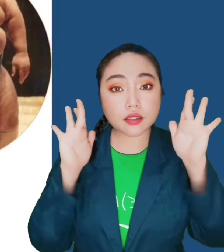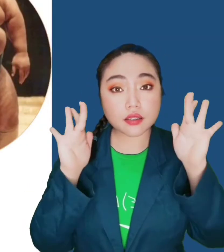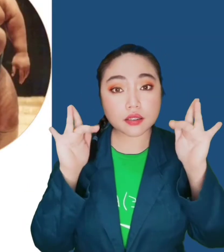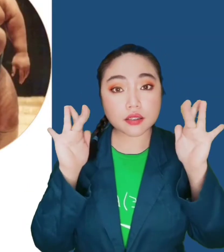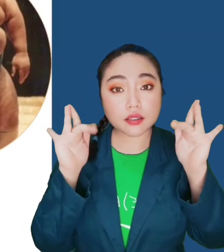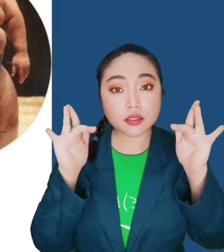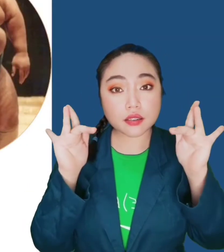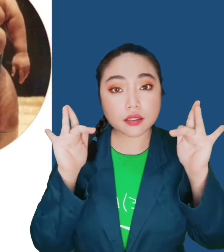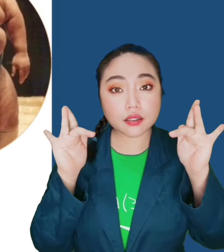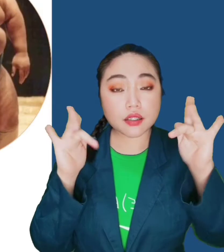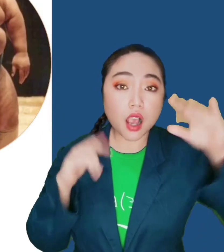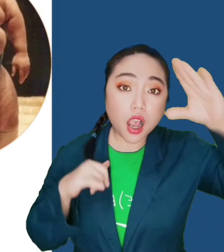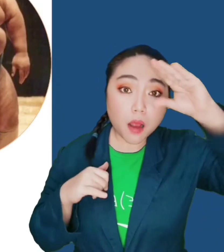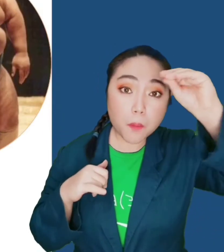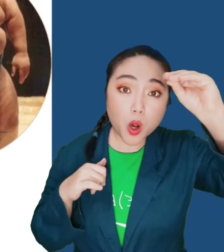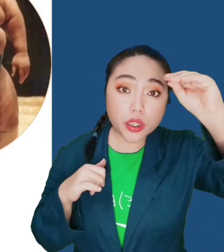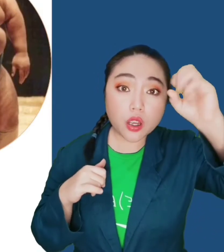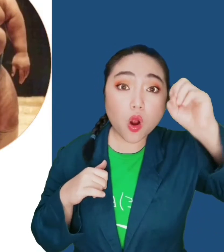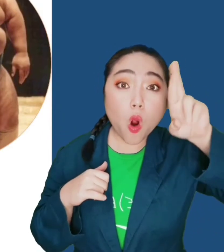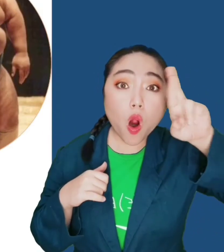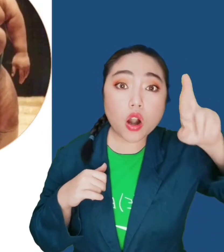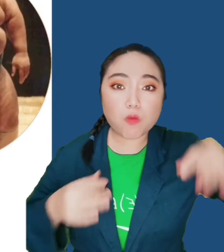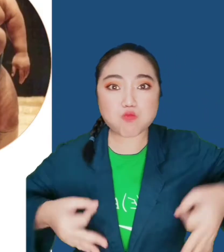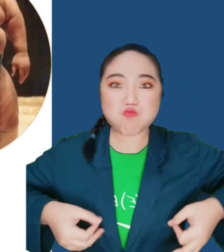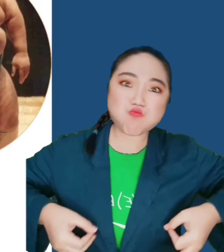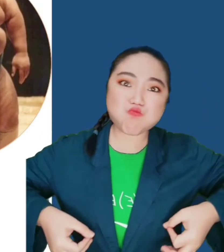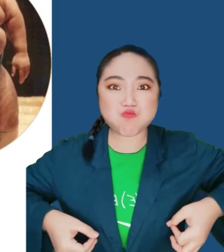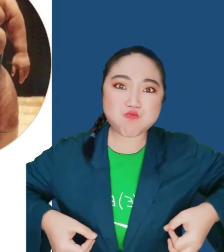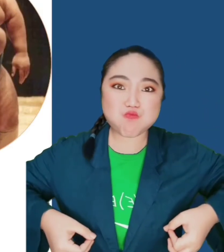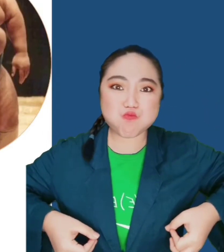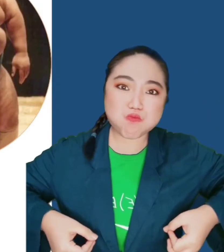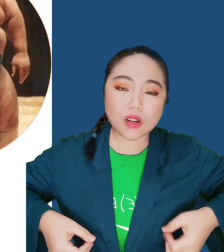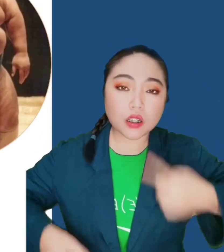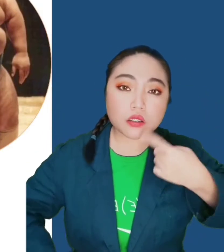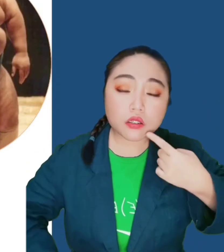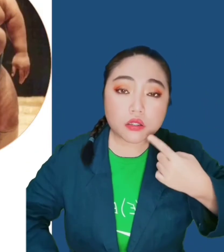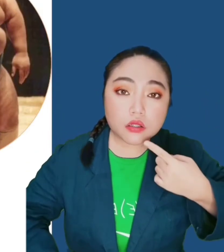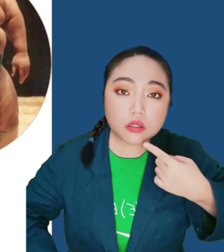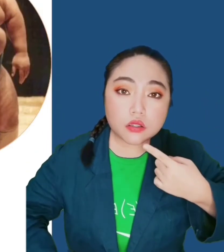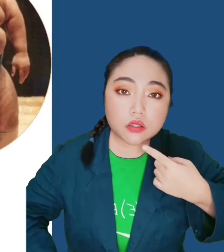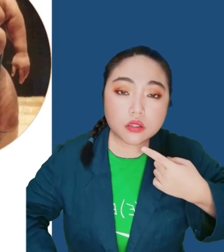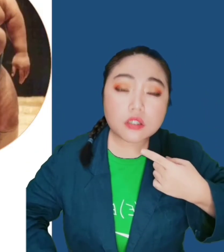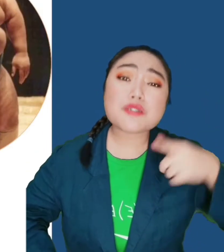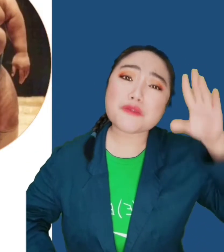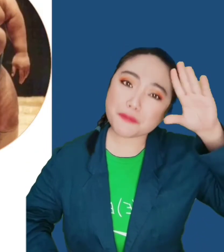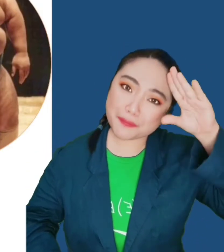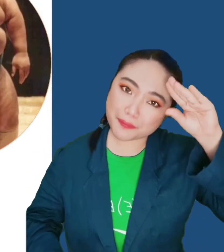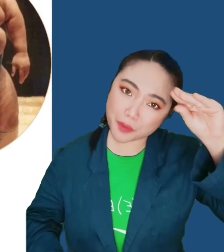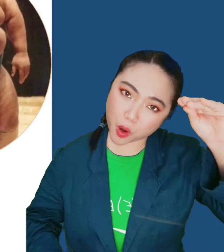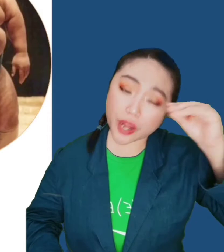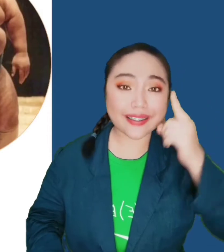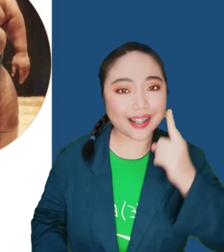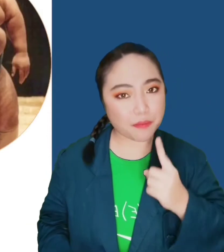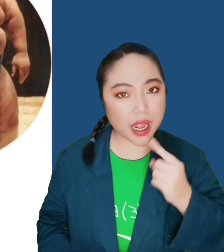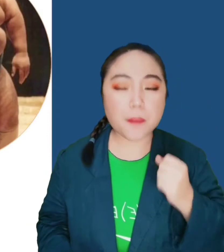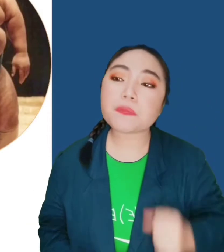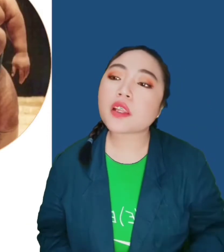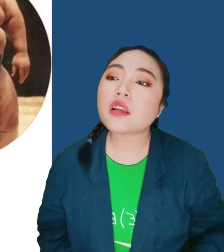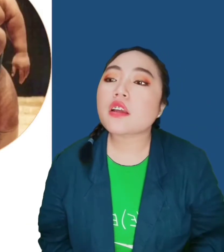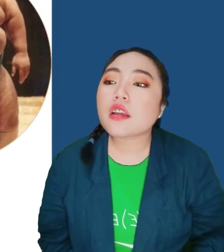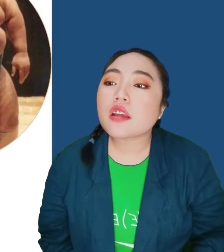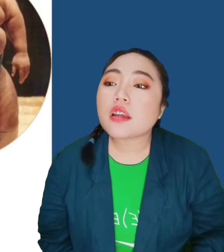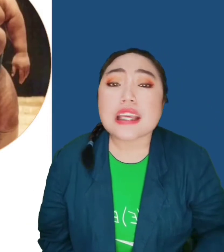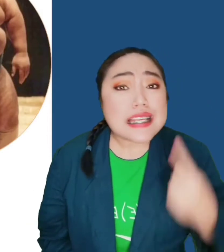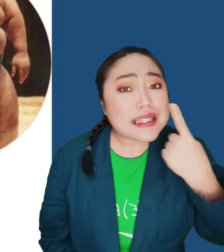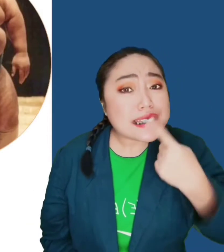Who is lighter? The boy or the sumo? Who? Yes, it's the boy.